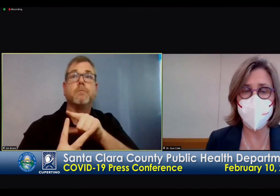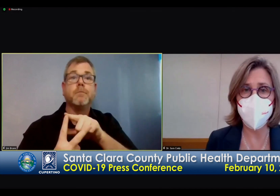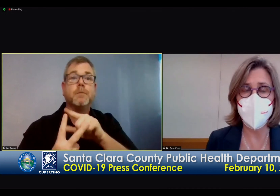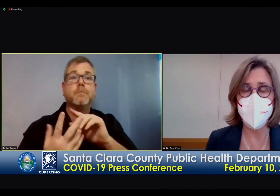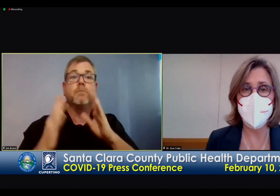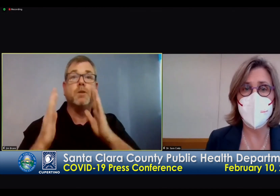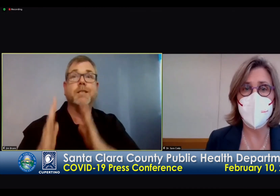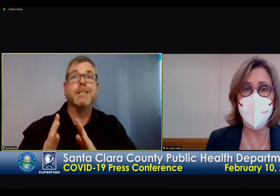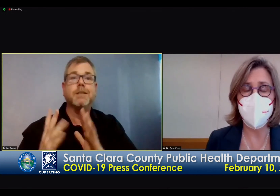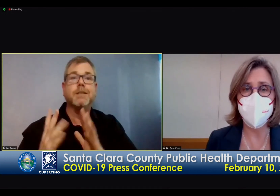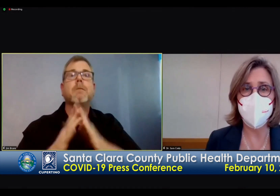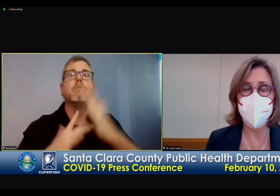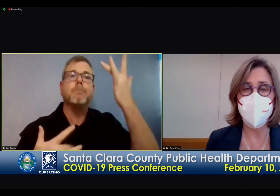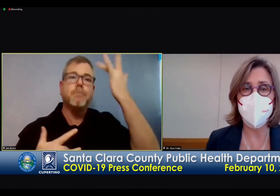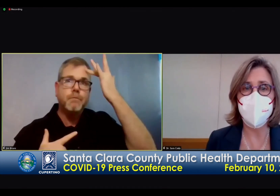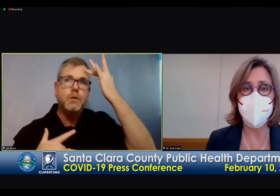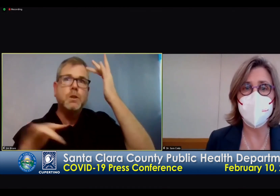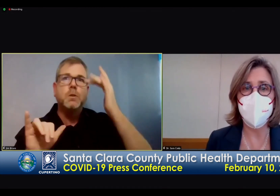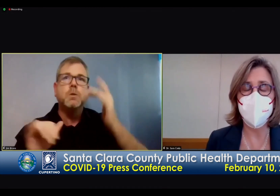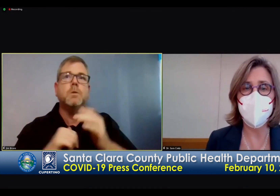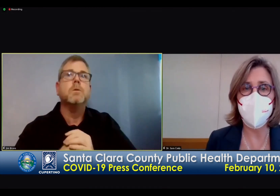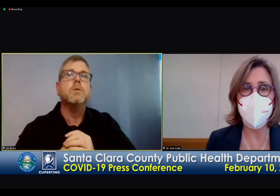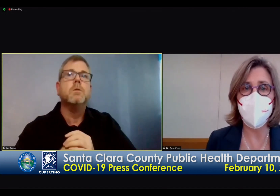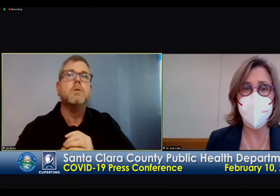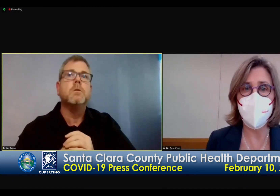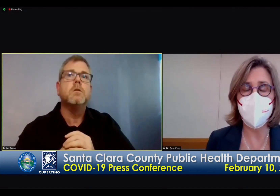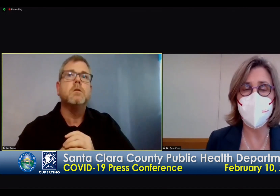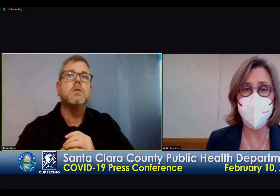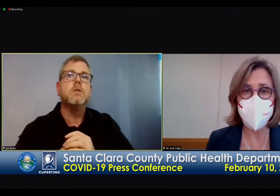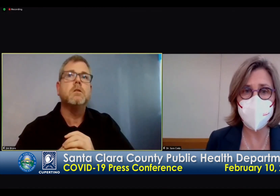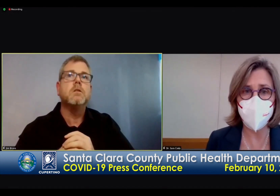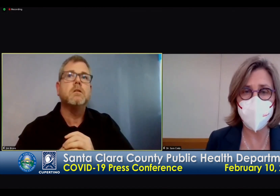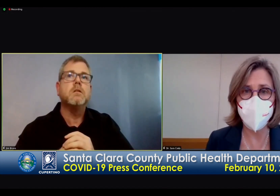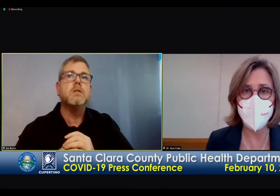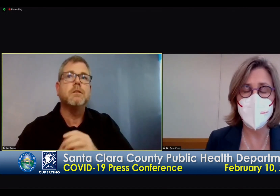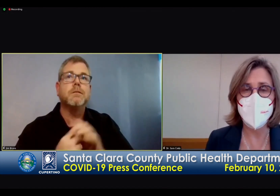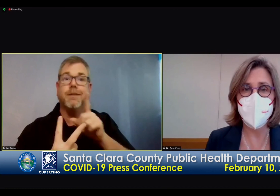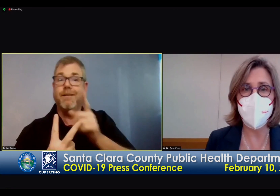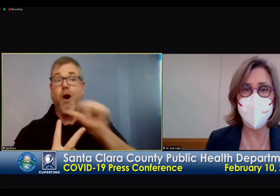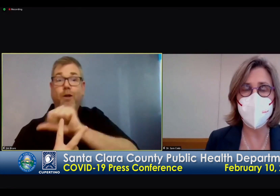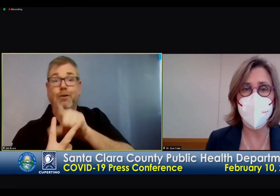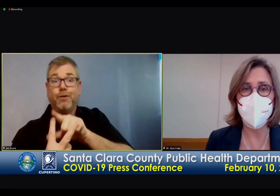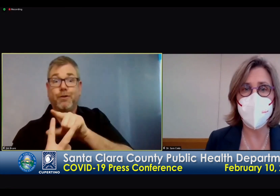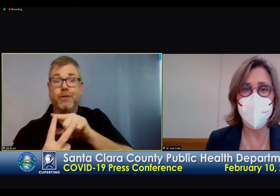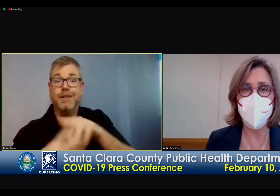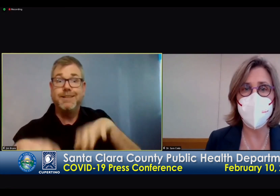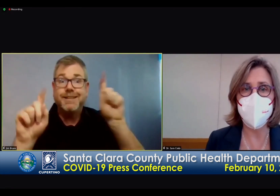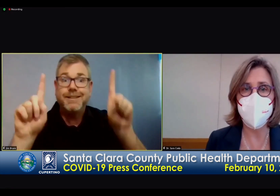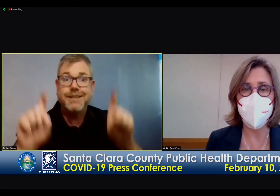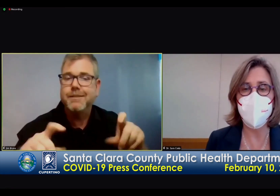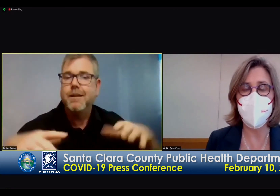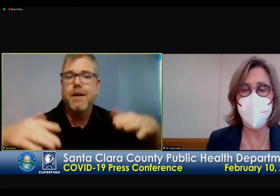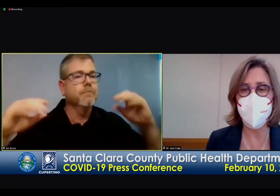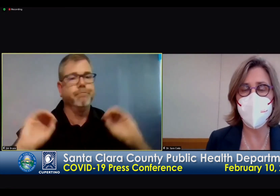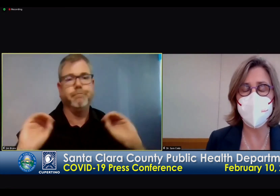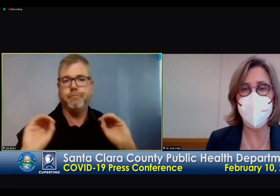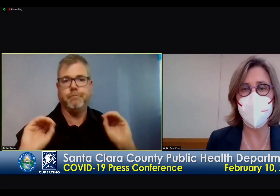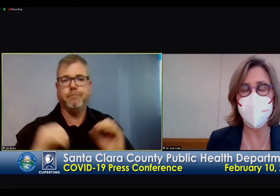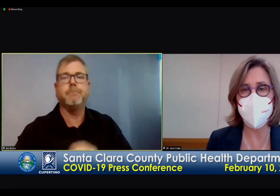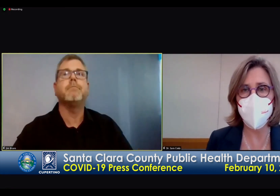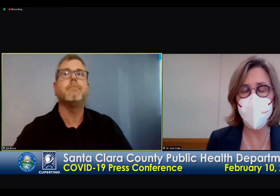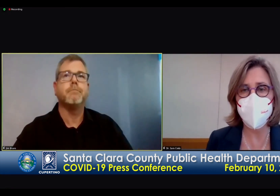tested. That household contact also had a travel history. So that's why but it is